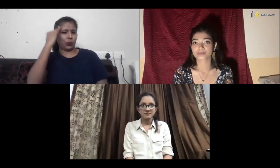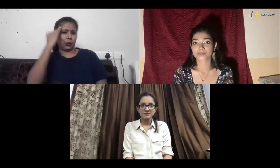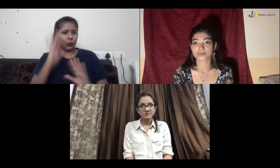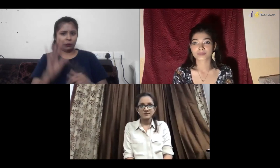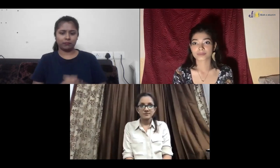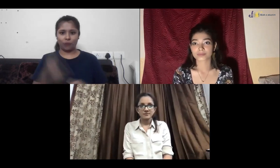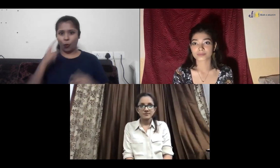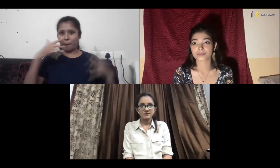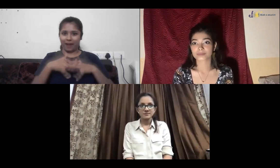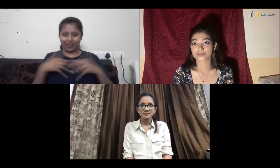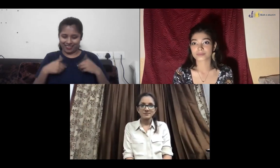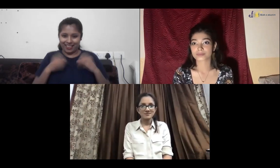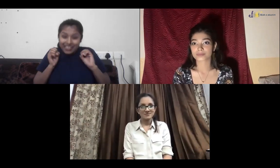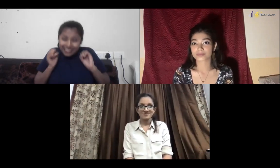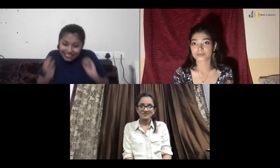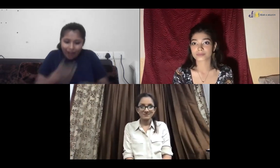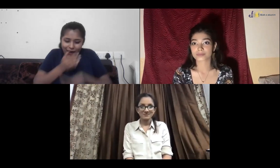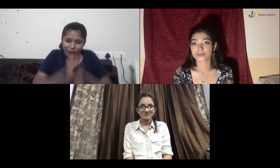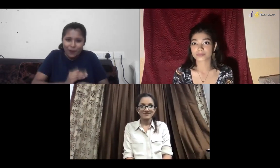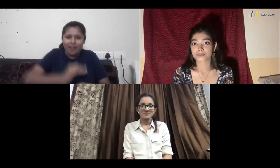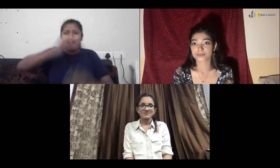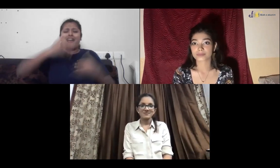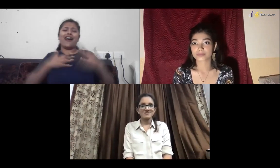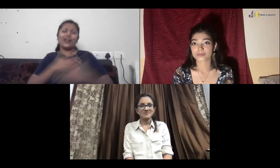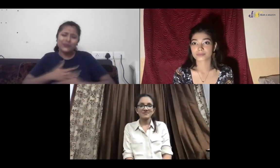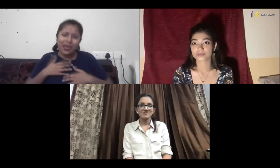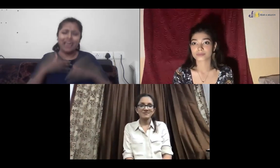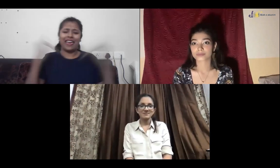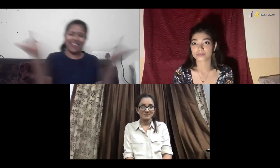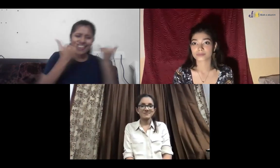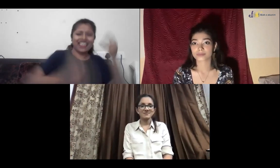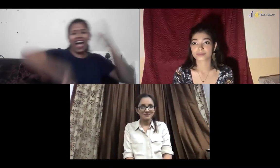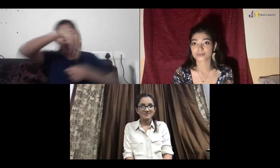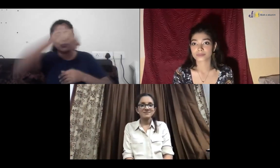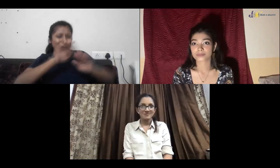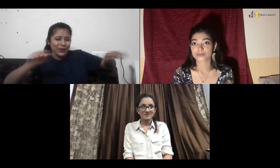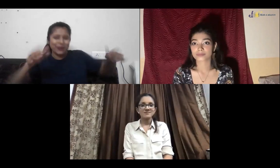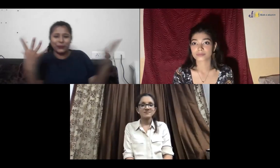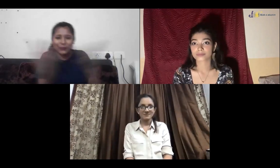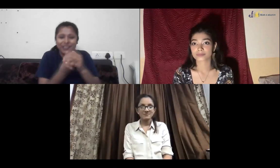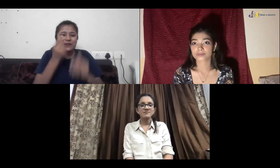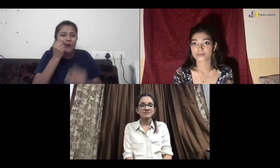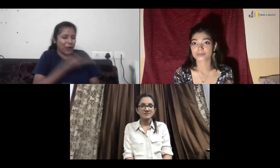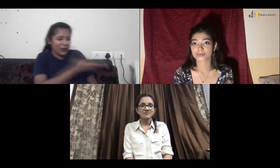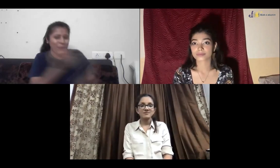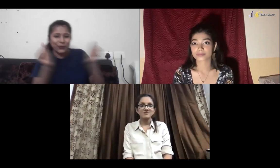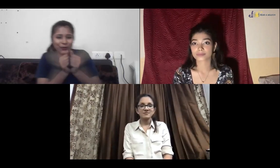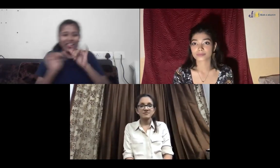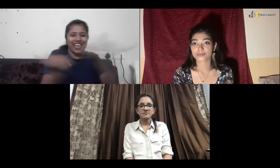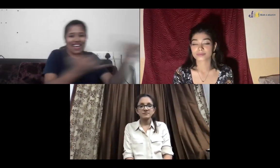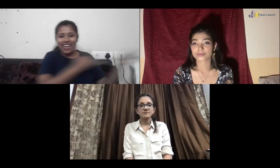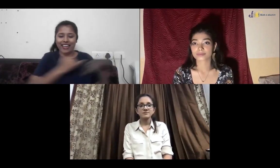I have one more question. I think you, as being a woman, when we are growing, enjoying playing outside, and